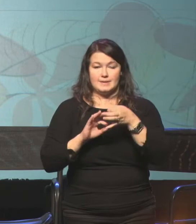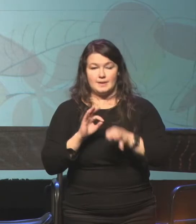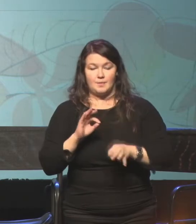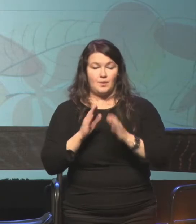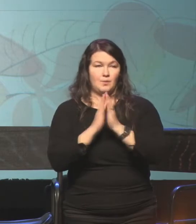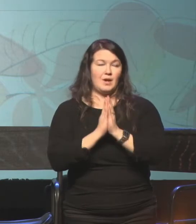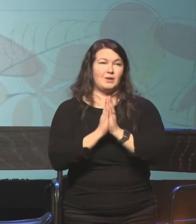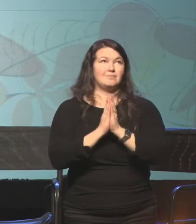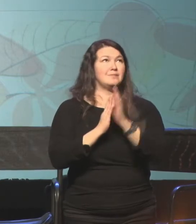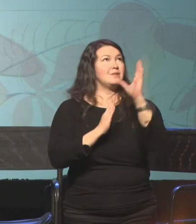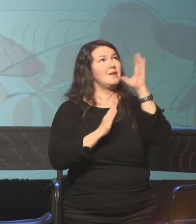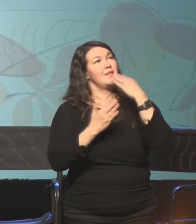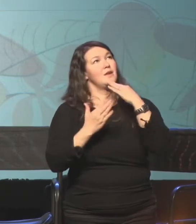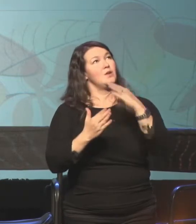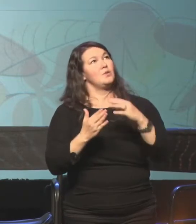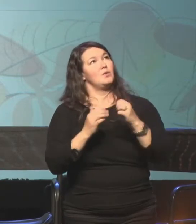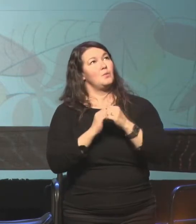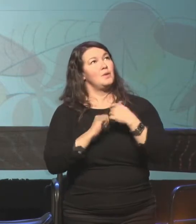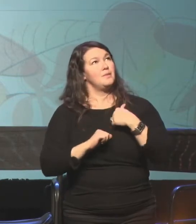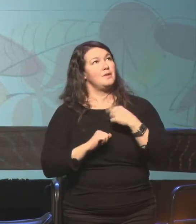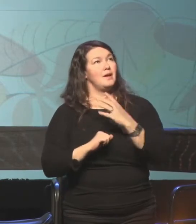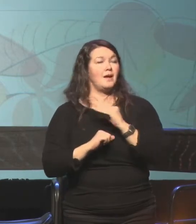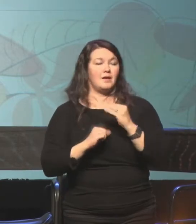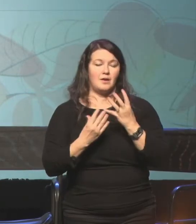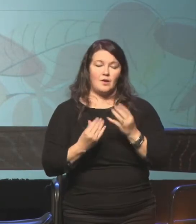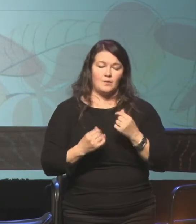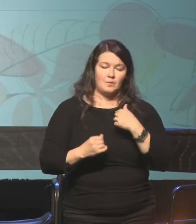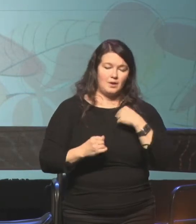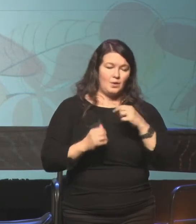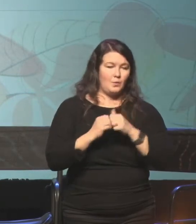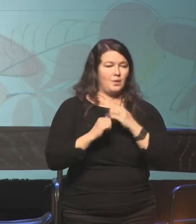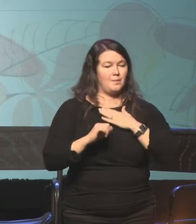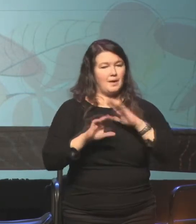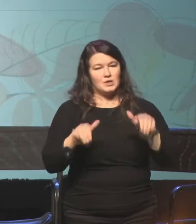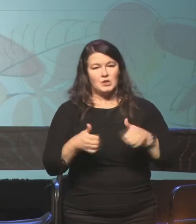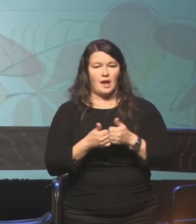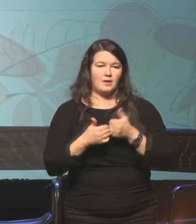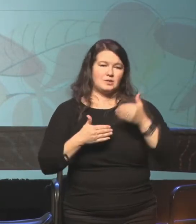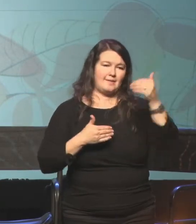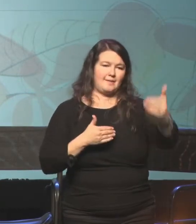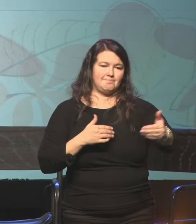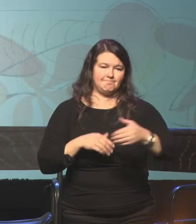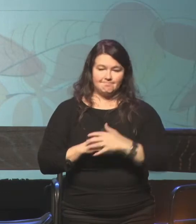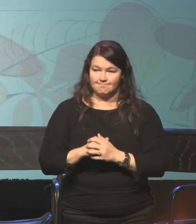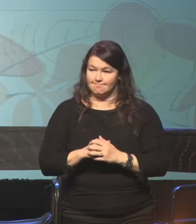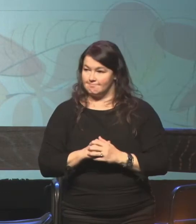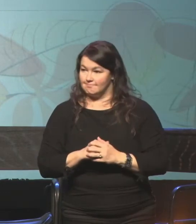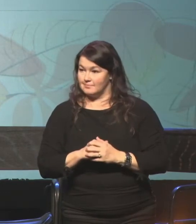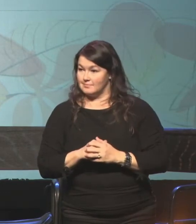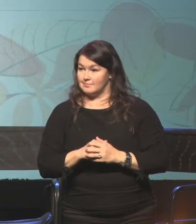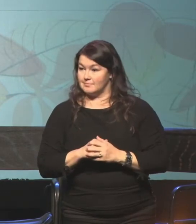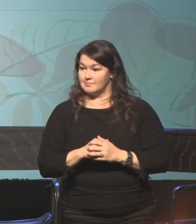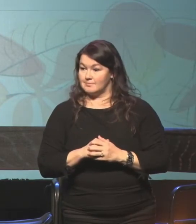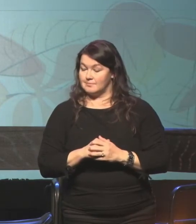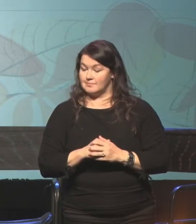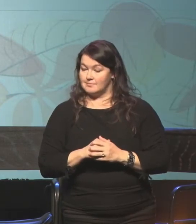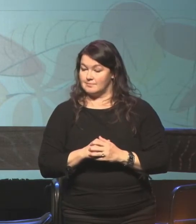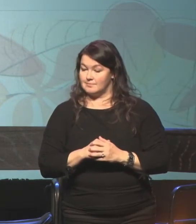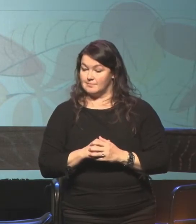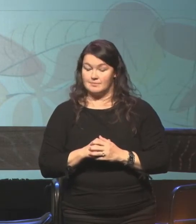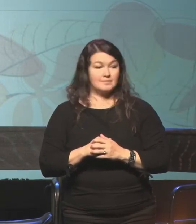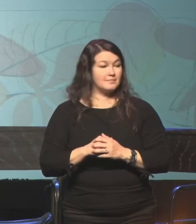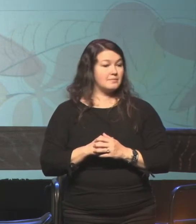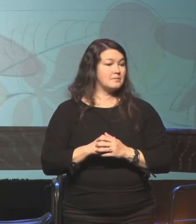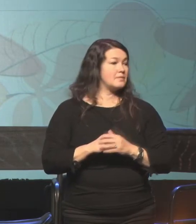God, thank you for being with me and comforting me in the challenges ahead. So we have the